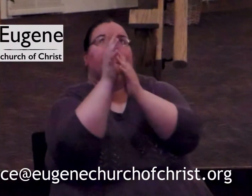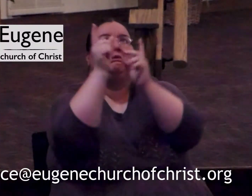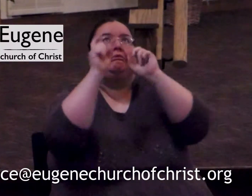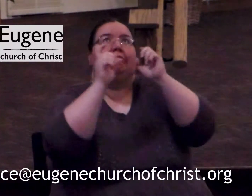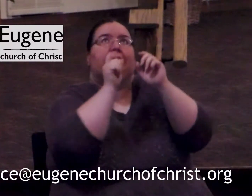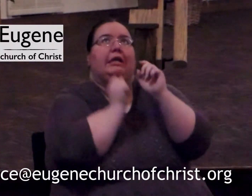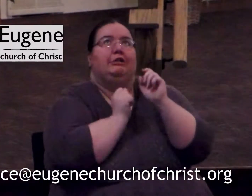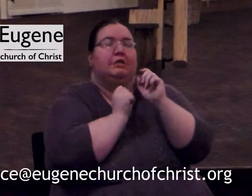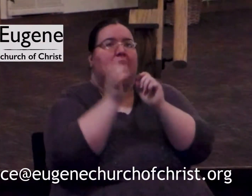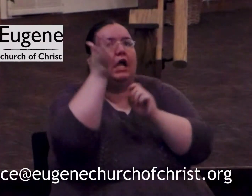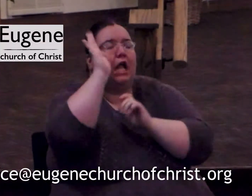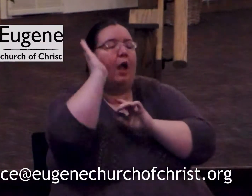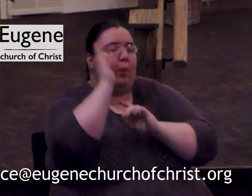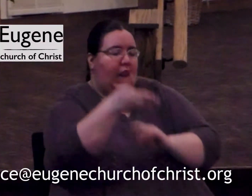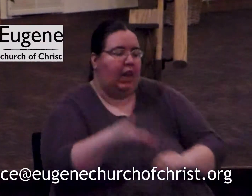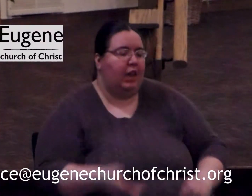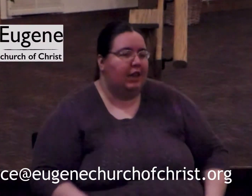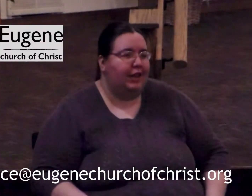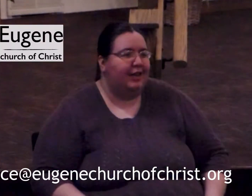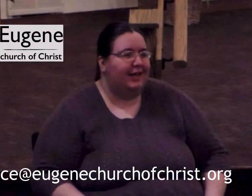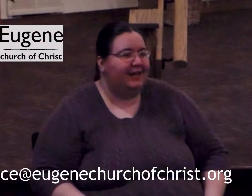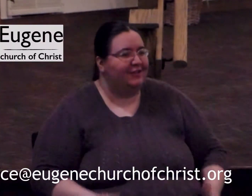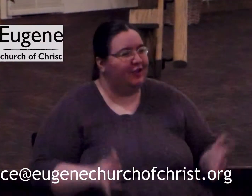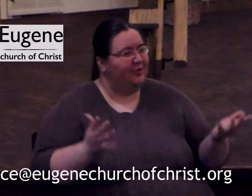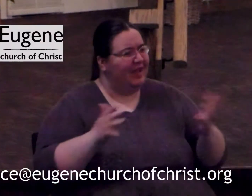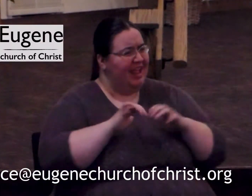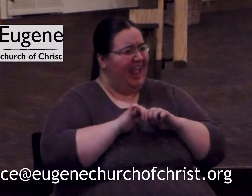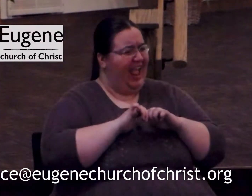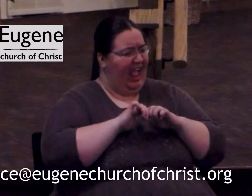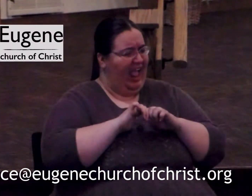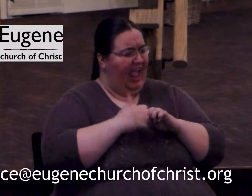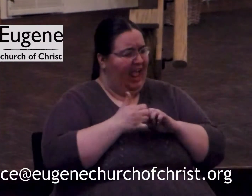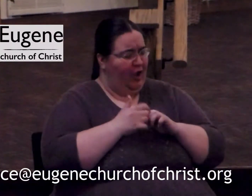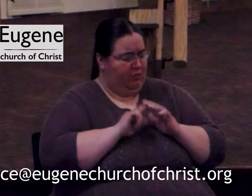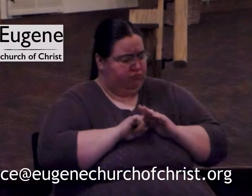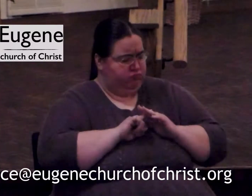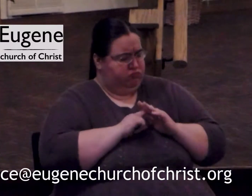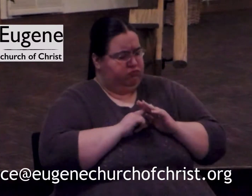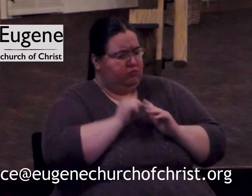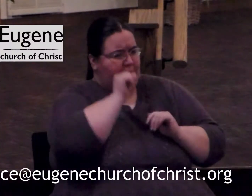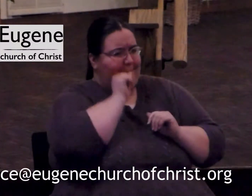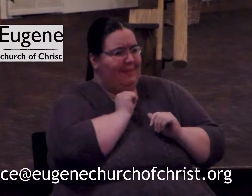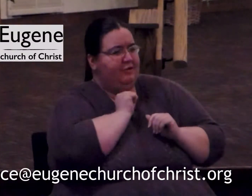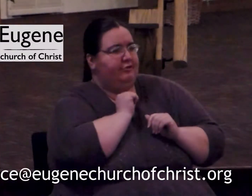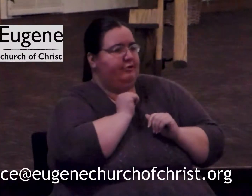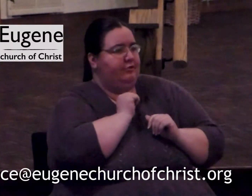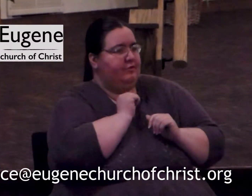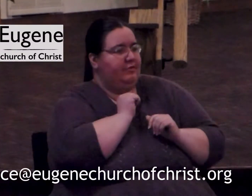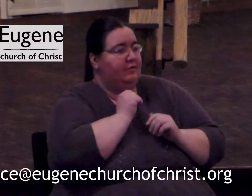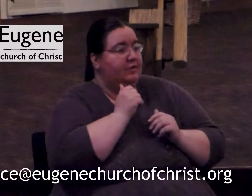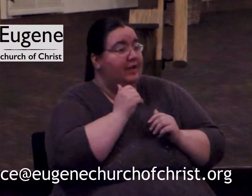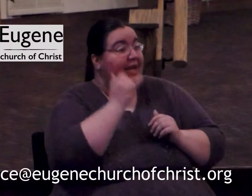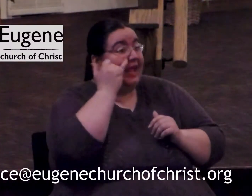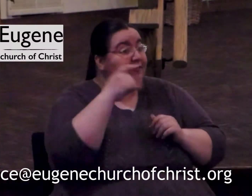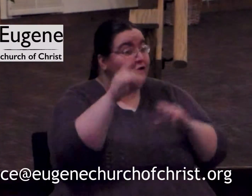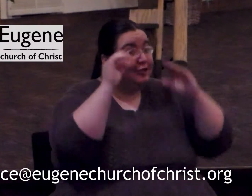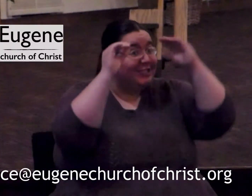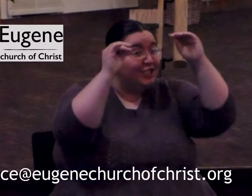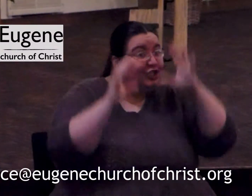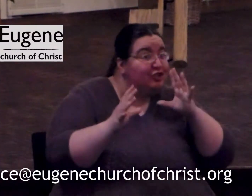you see patience begin? For those of you who might be teachers or professors, you think, got a student that I just can't figure